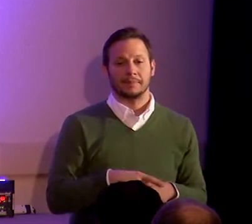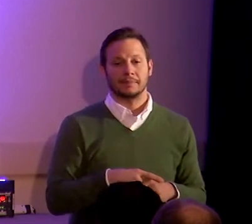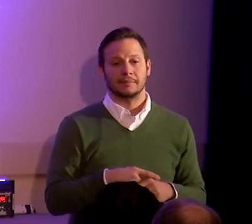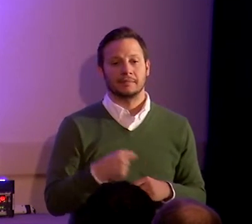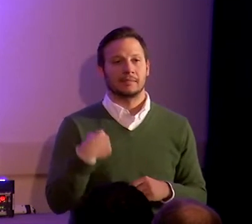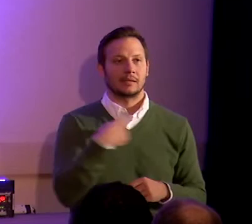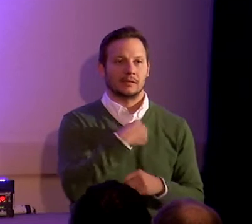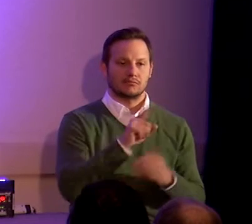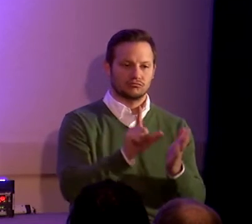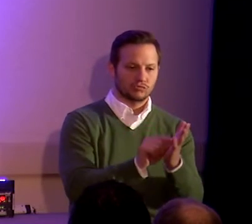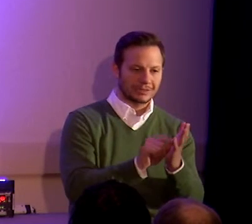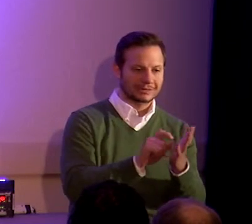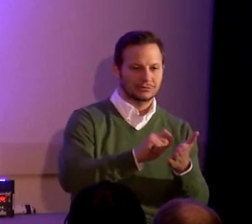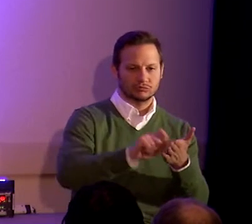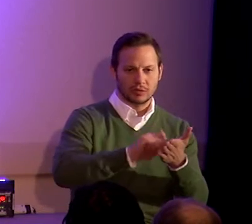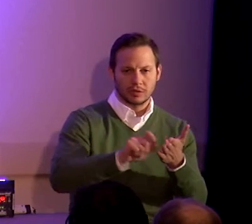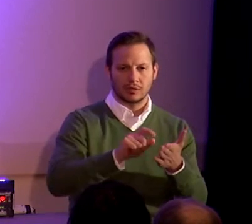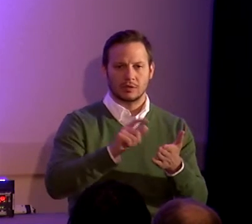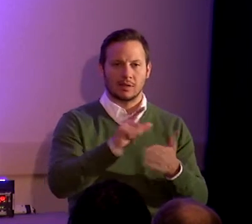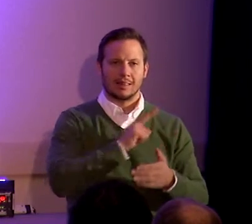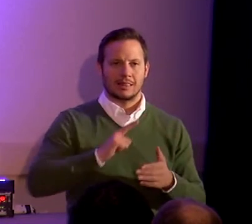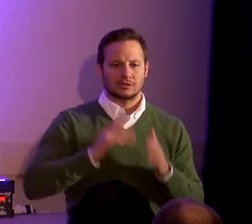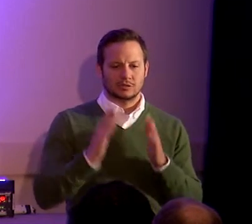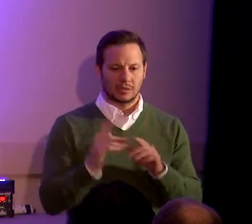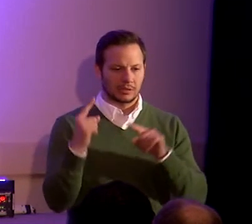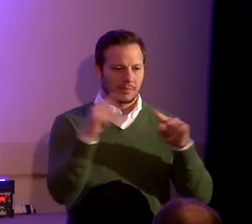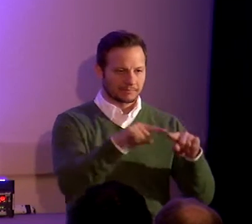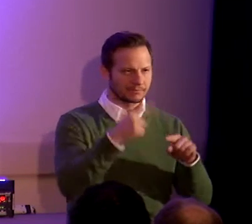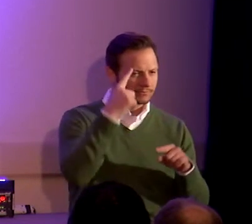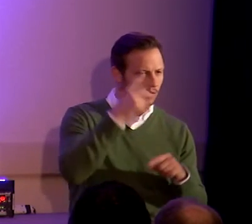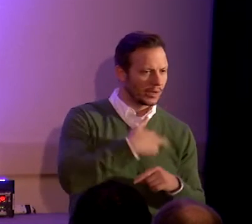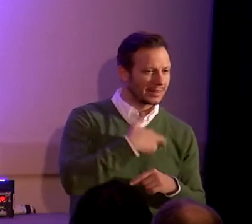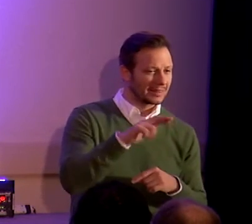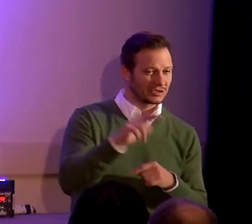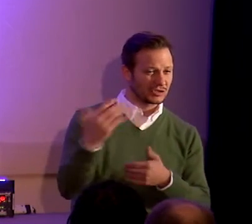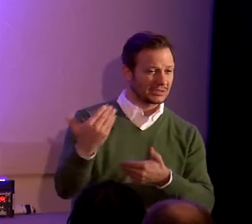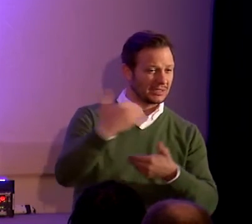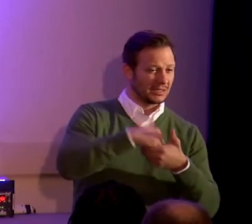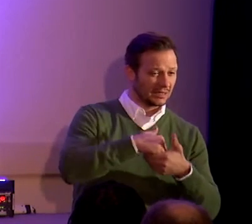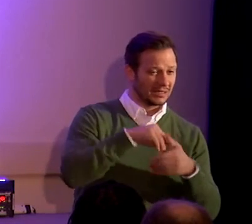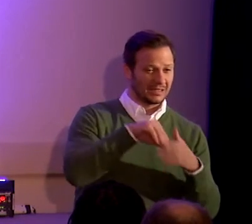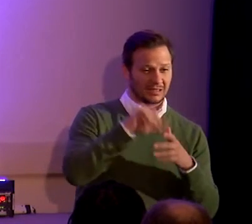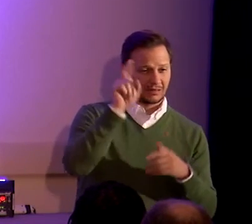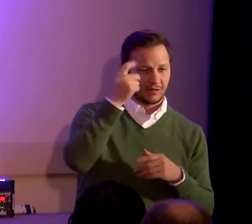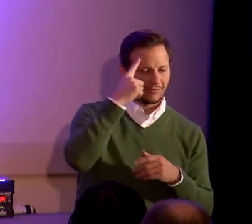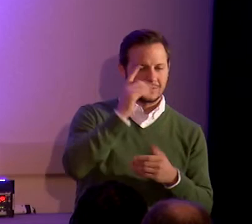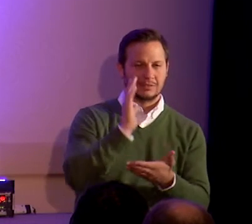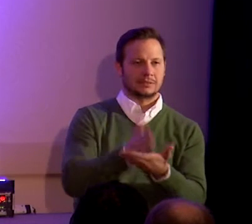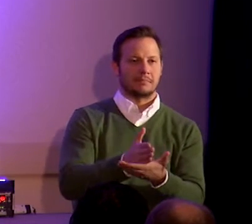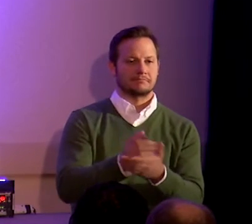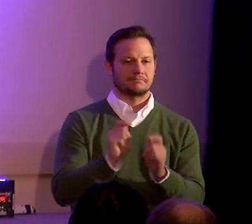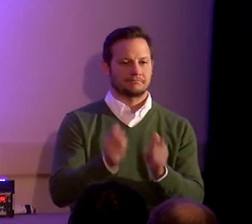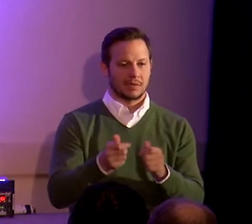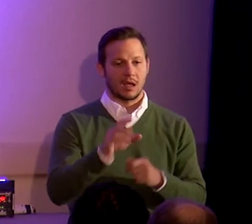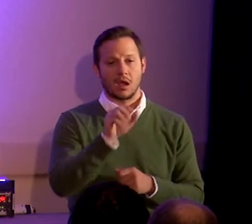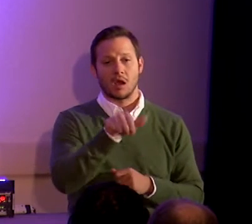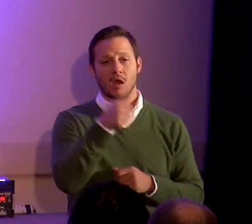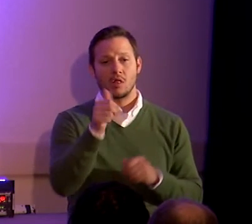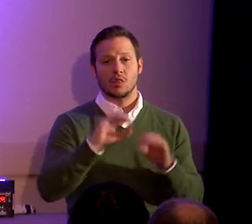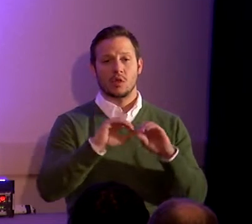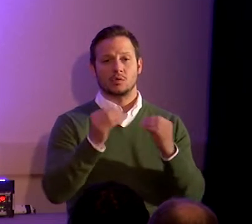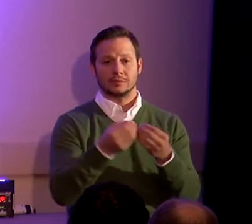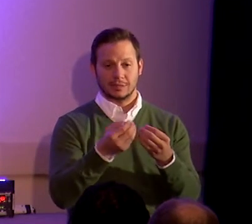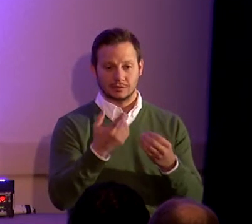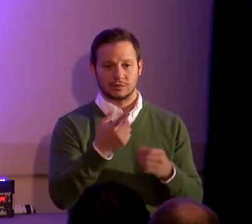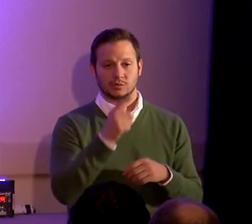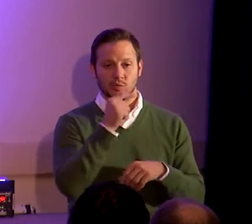for legislators, all different people on matters of religious intrusion in secular government. Other organizations affected by the breach in the